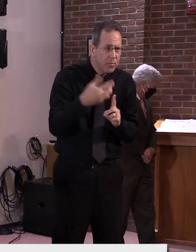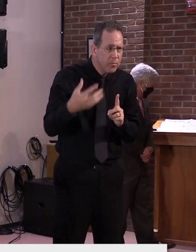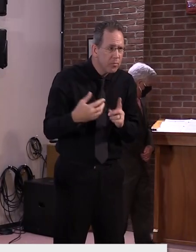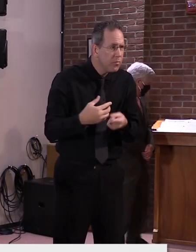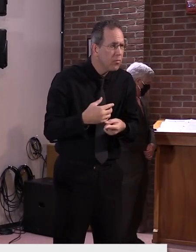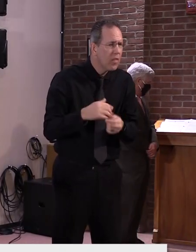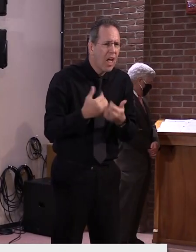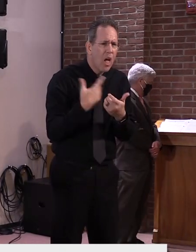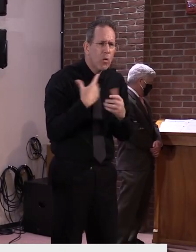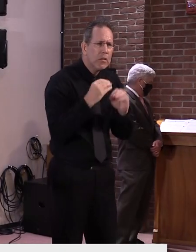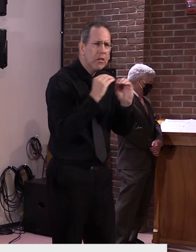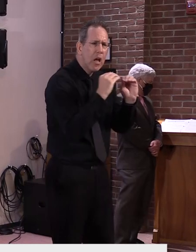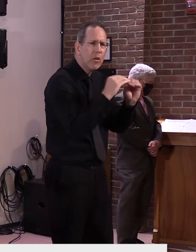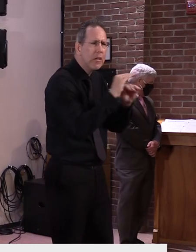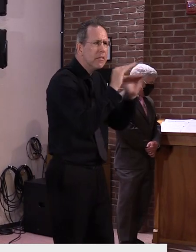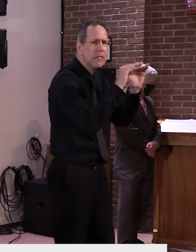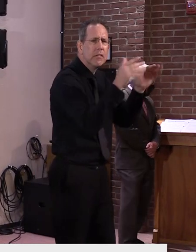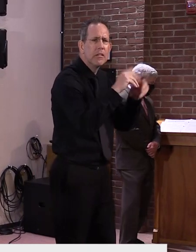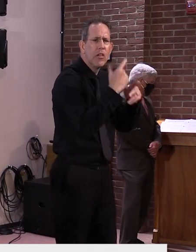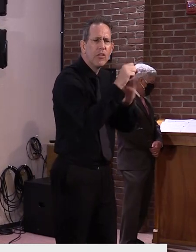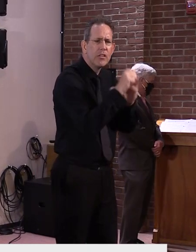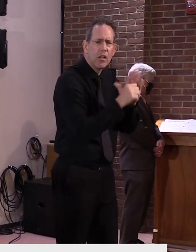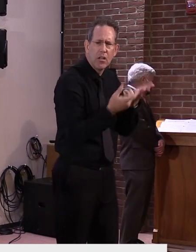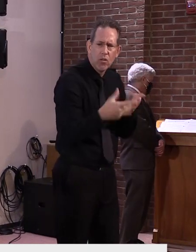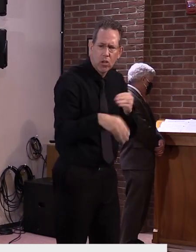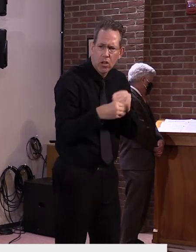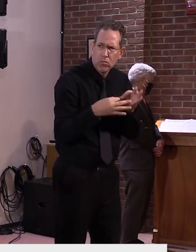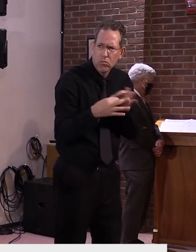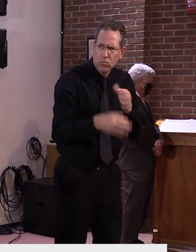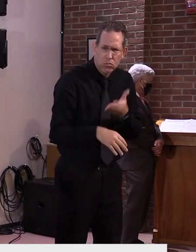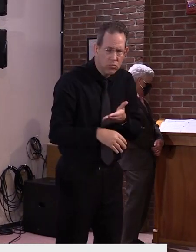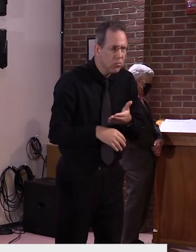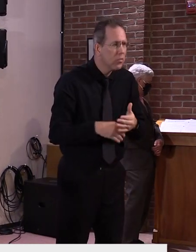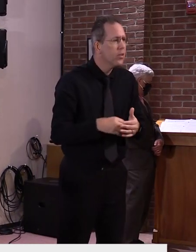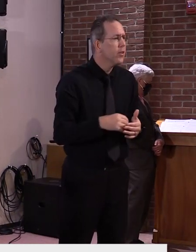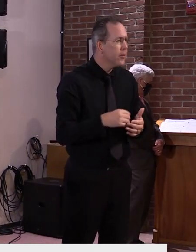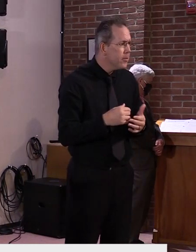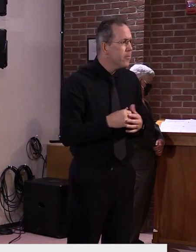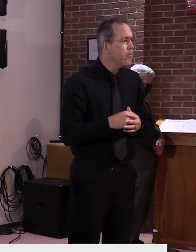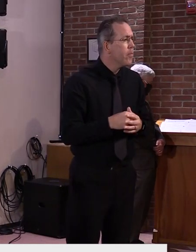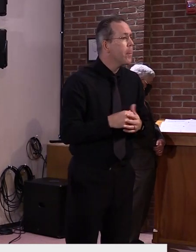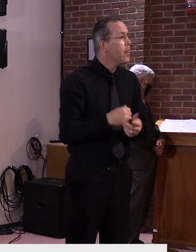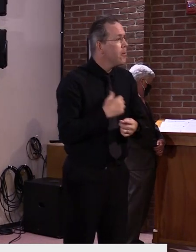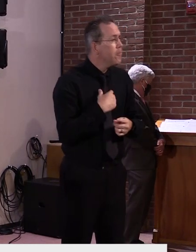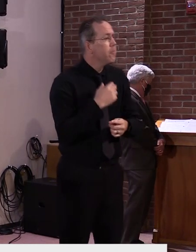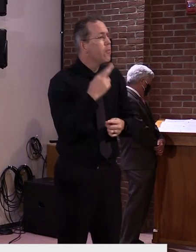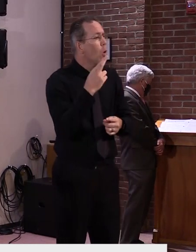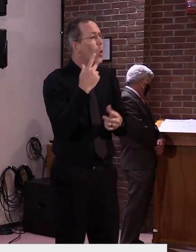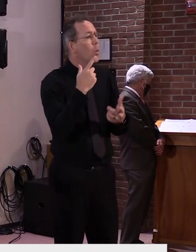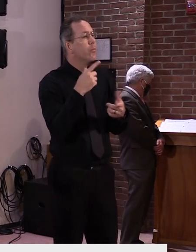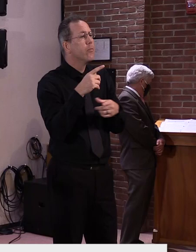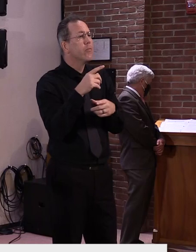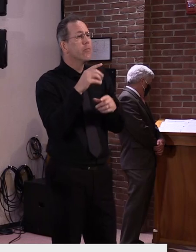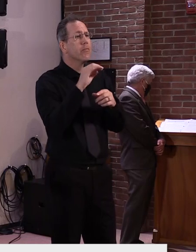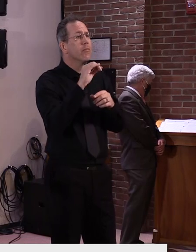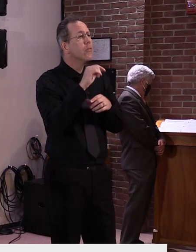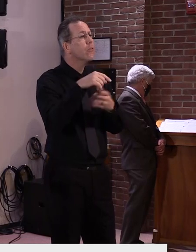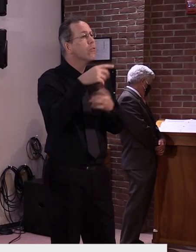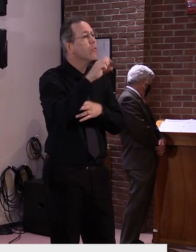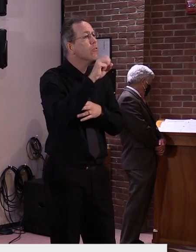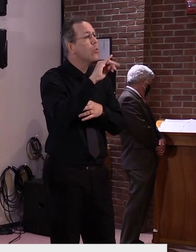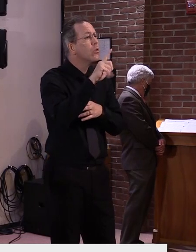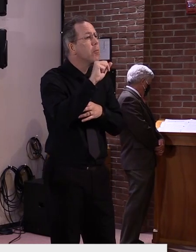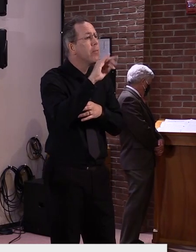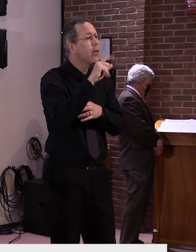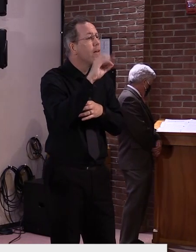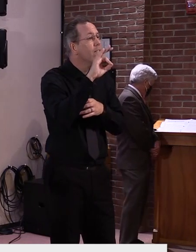but we're trying to do all we can. Hopefully the media does this part as well, to tell especially those